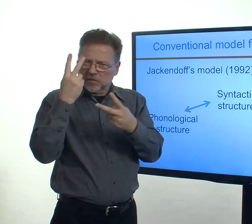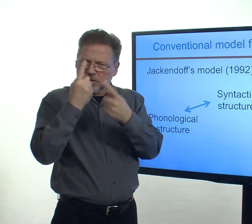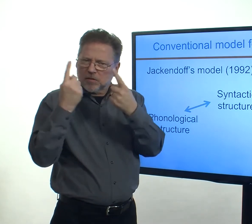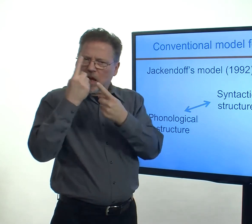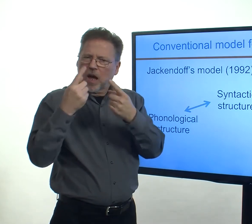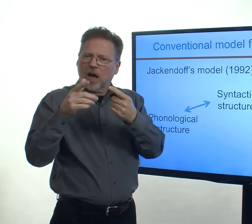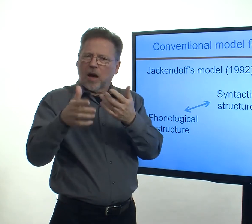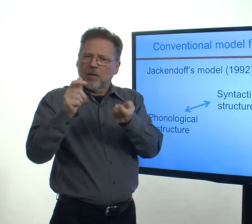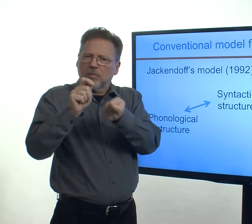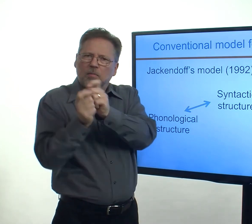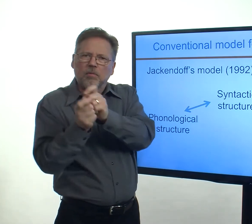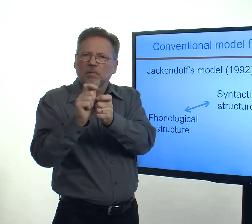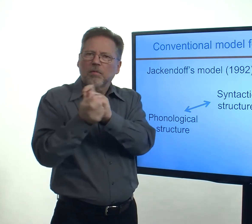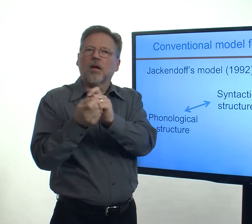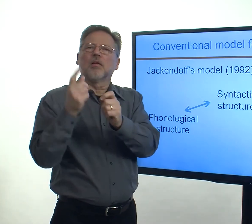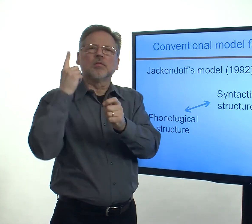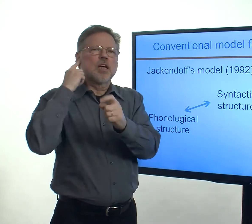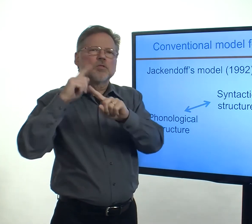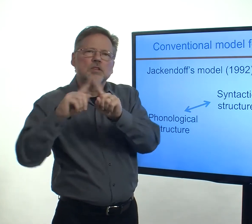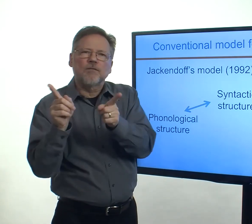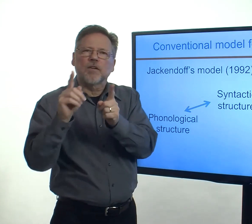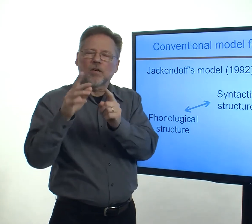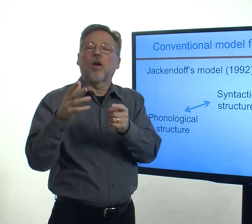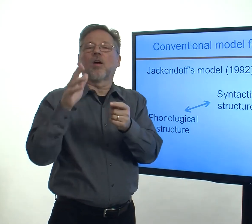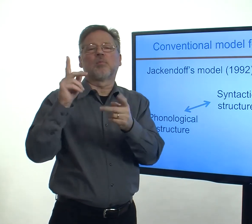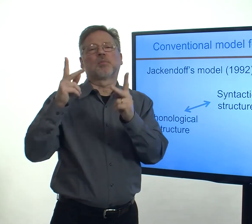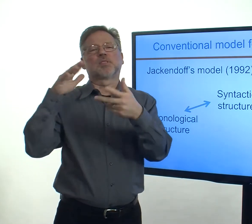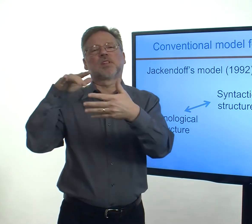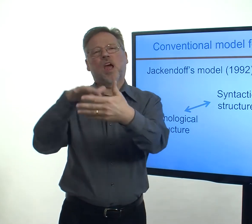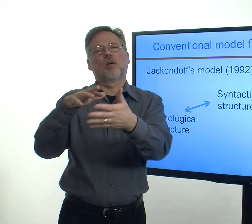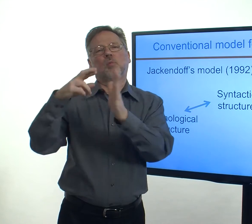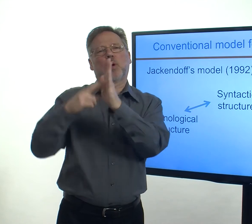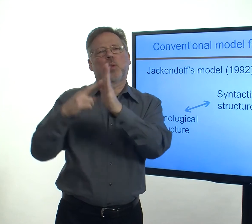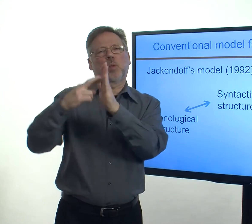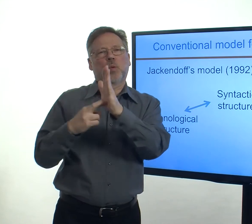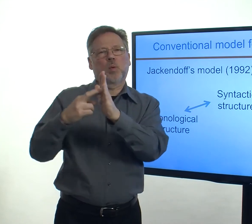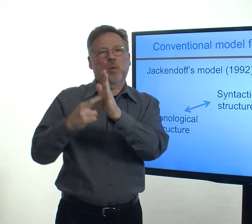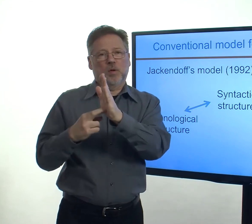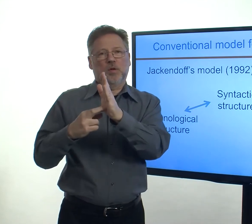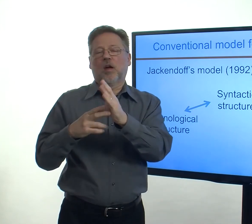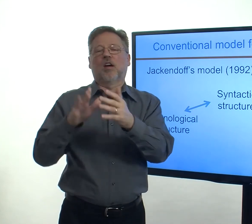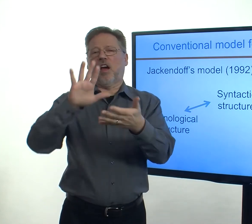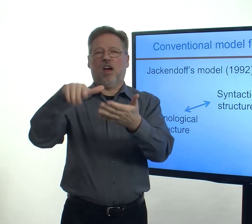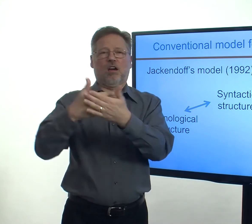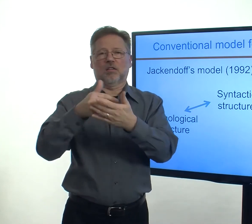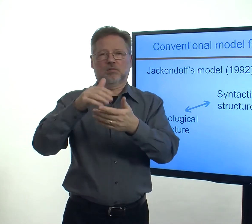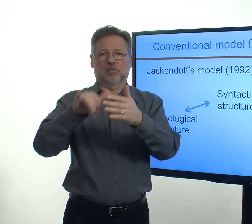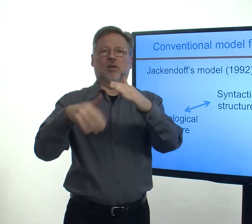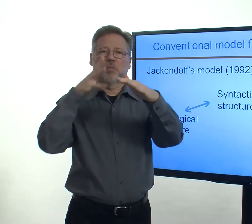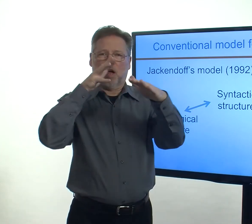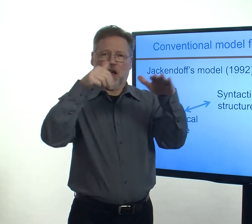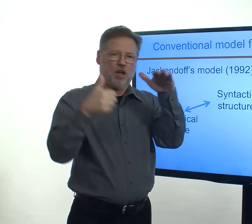These sounds can vary according to rules, which are also studied. All of that falls within this